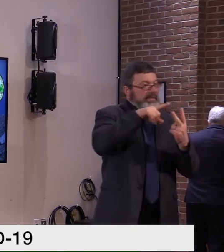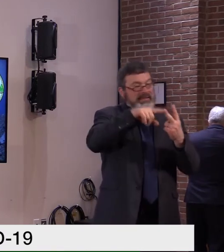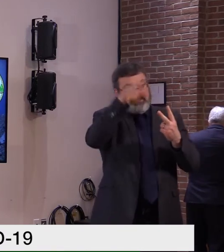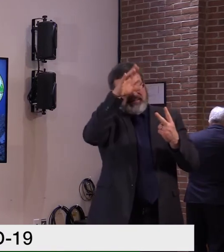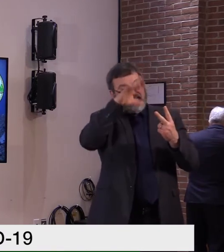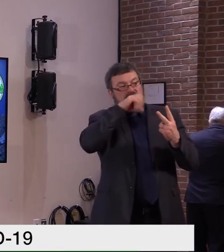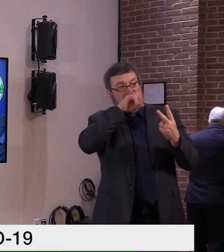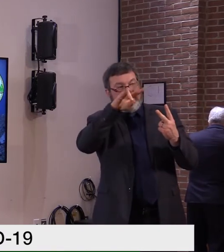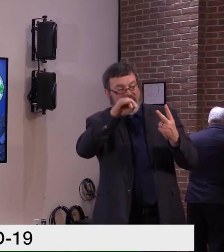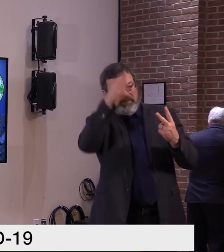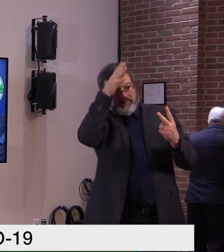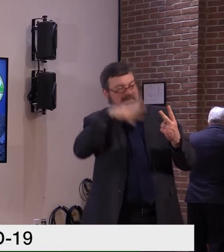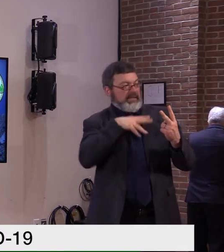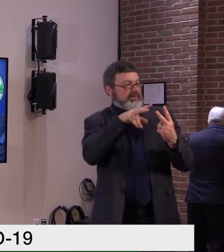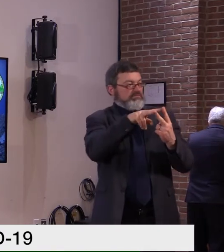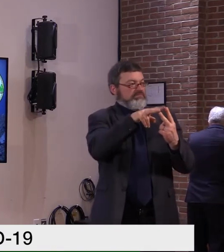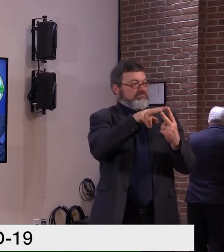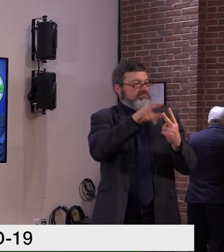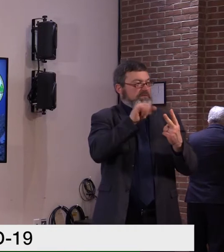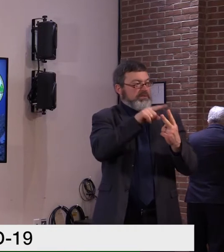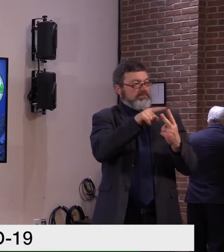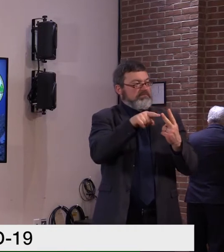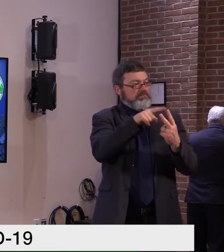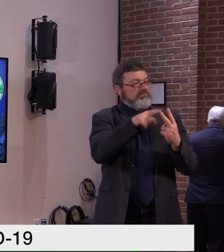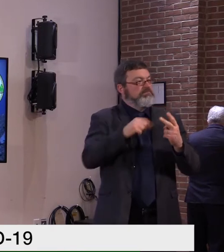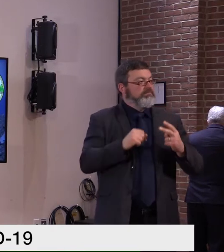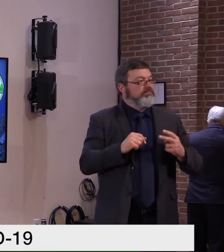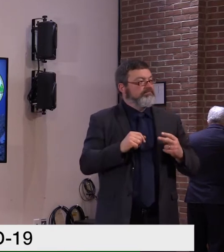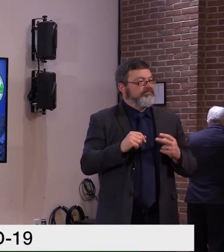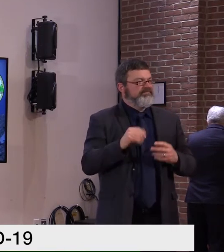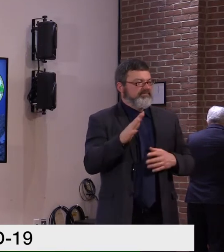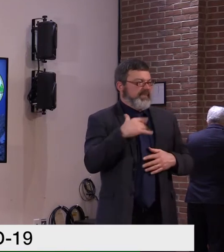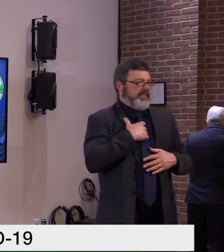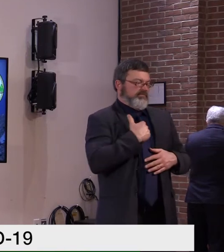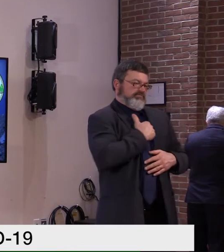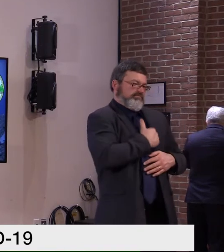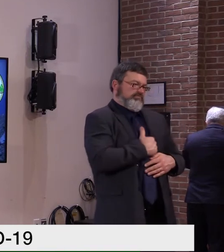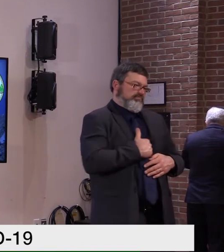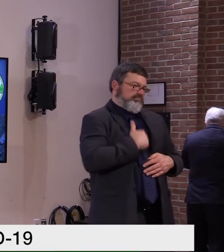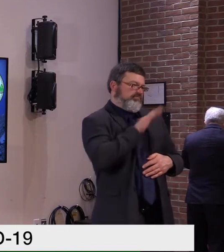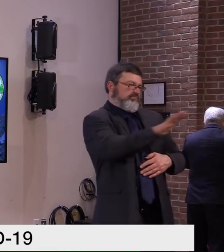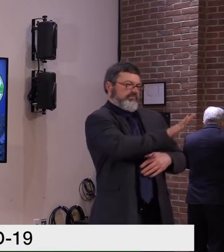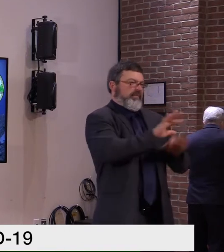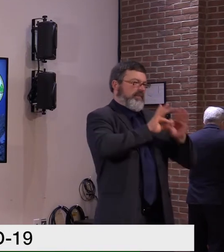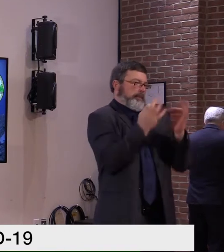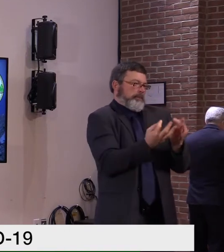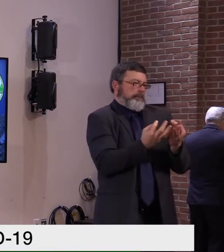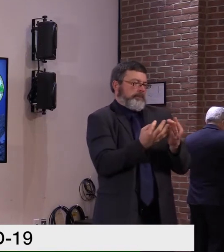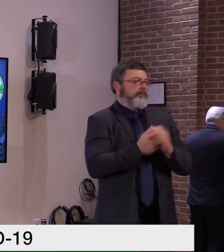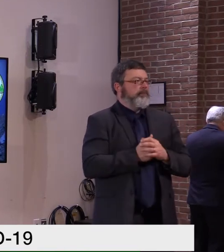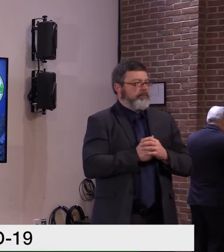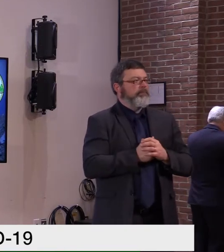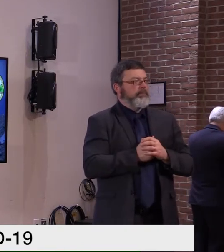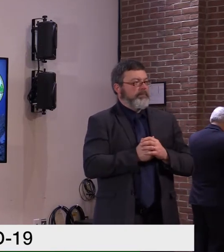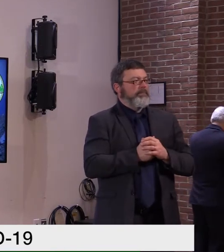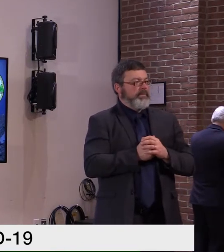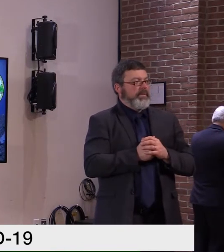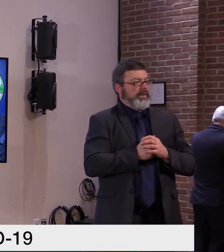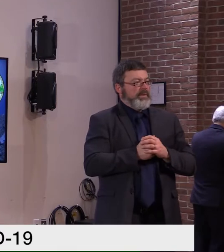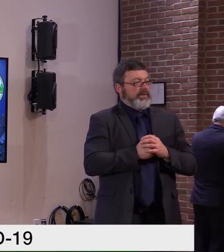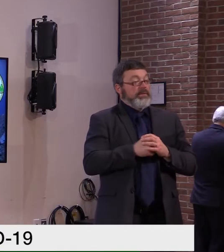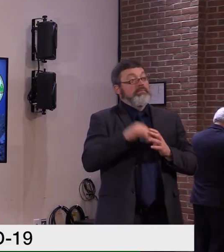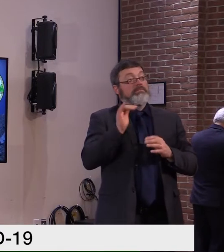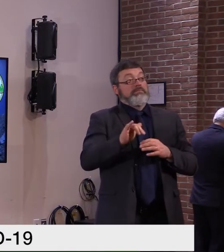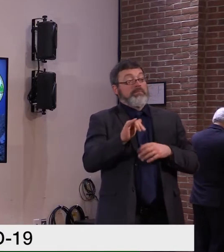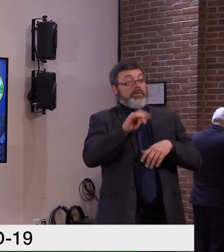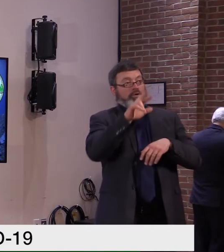of last evening, our epi teams were following 39 outbreaks in 185 situations. One